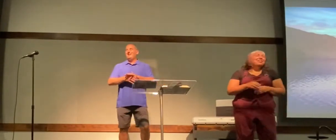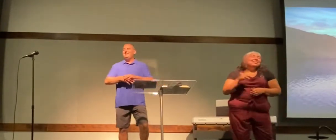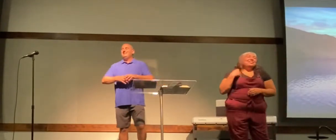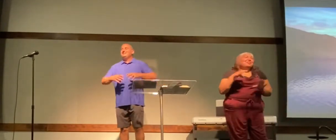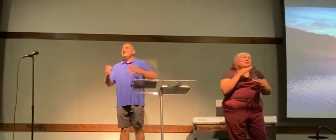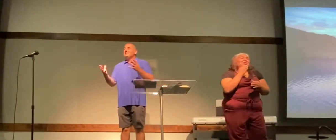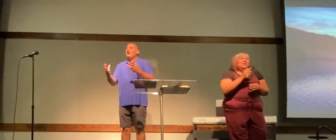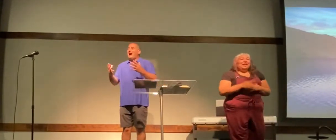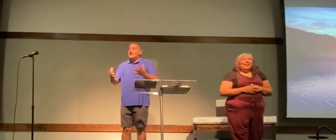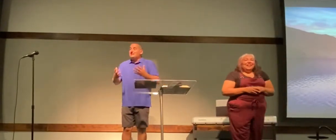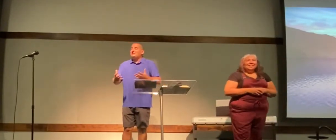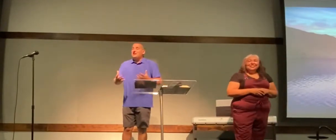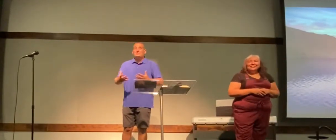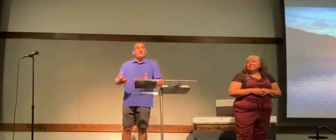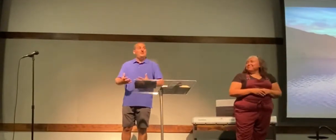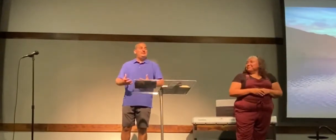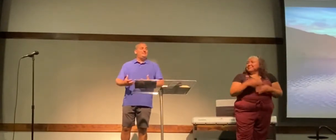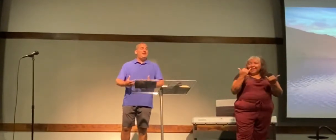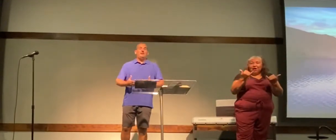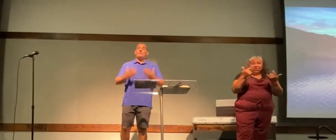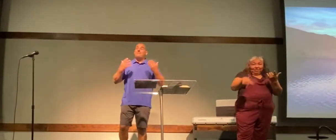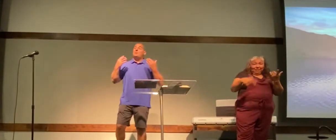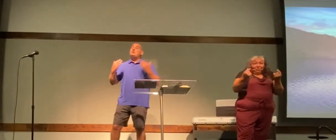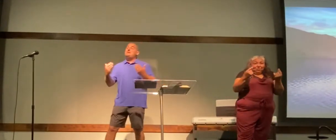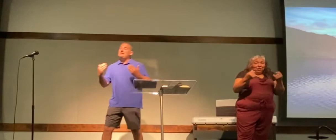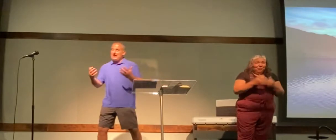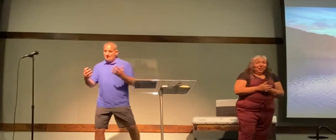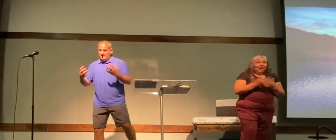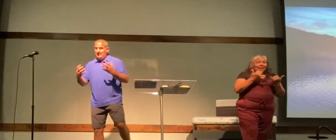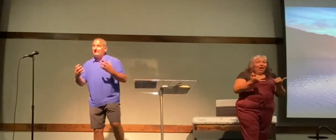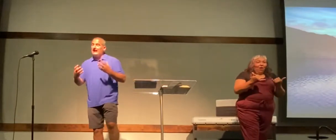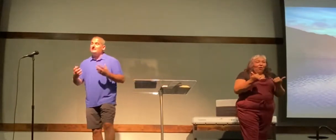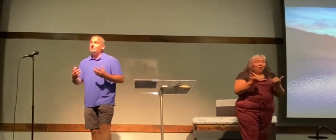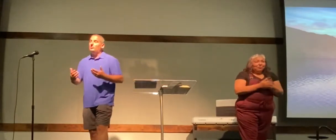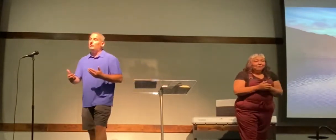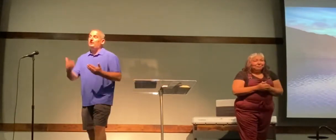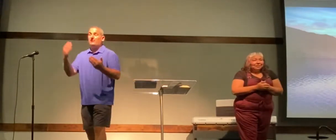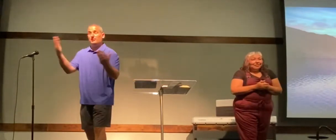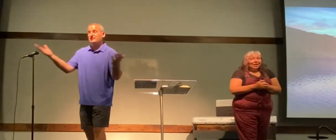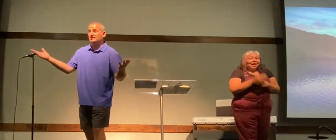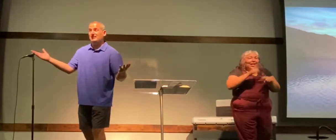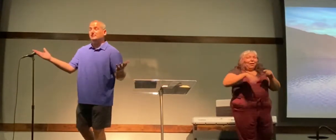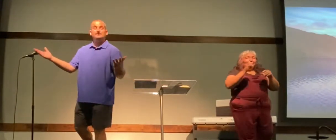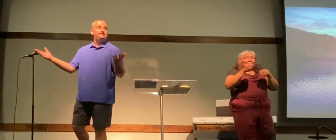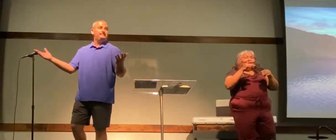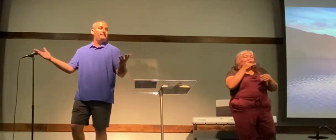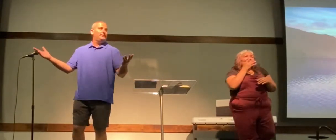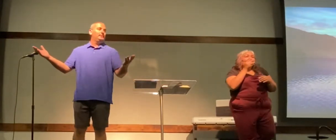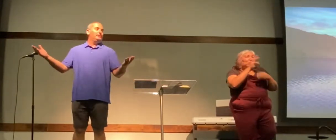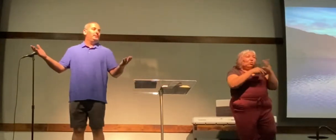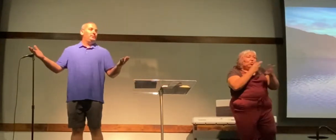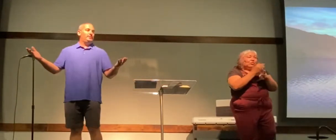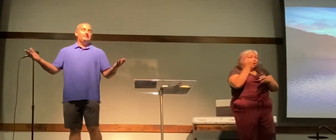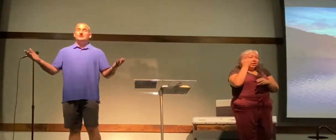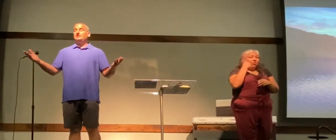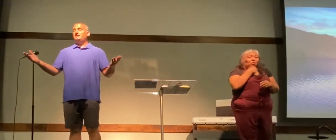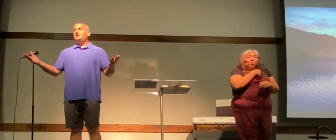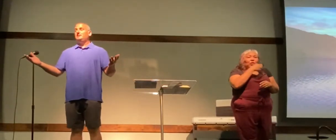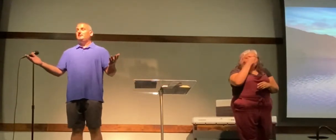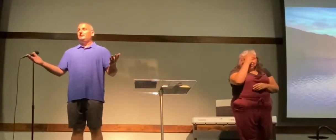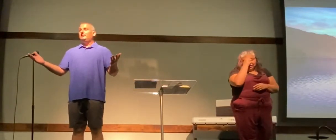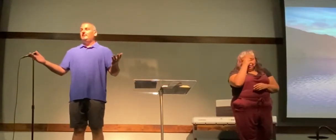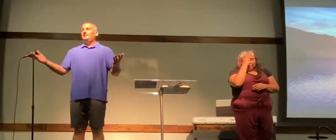she did great. That's what we need to be, right? But we cannot be a light to the world if we're asleep. You with me,